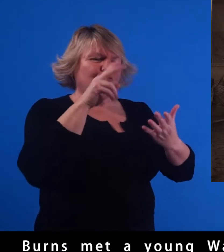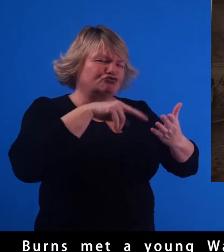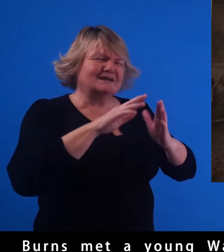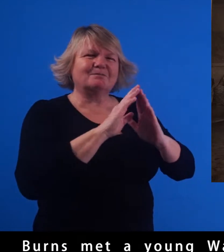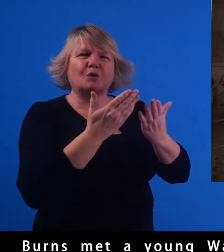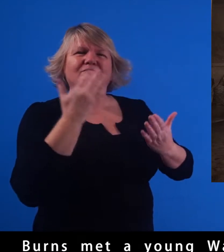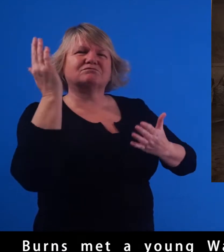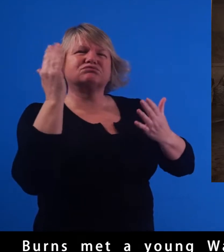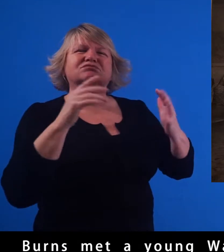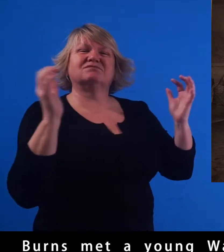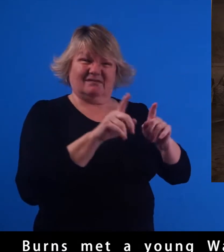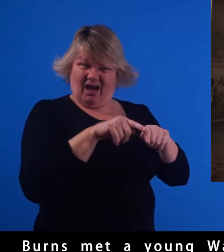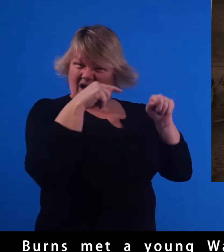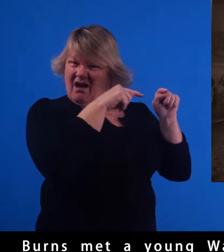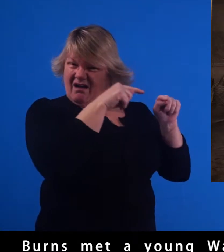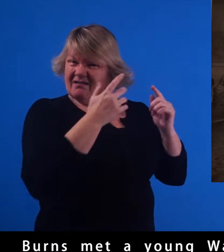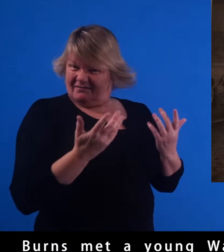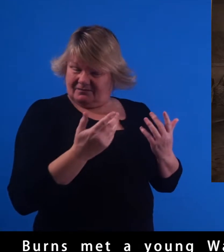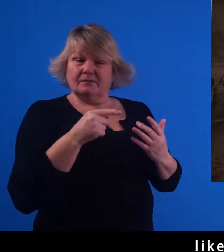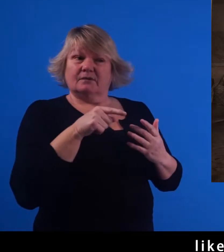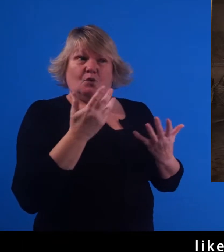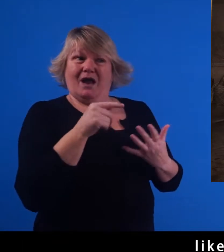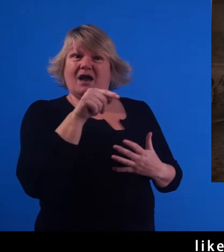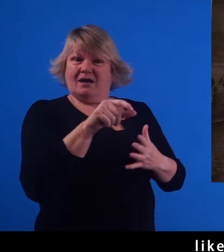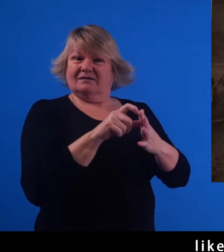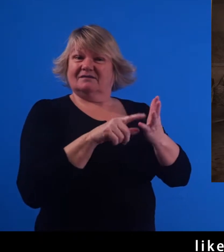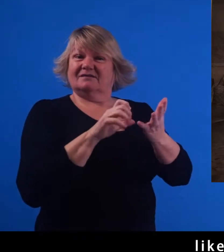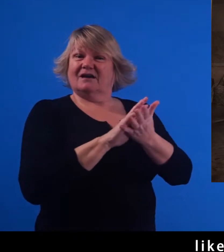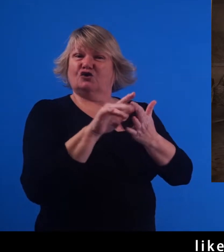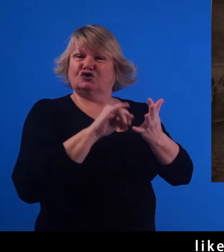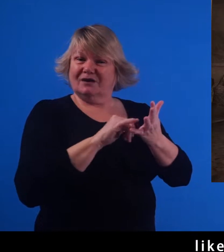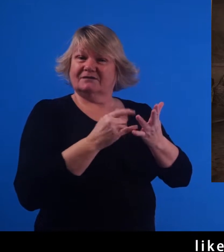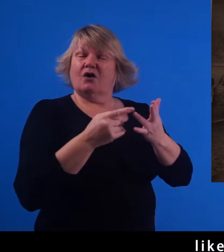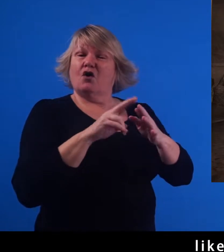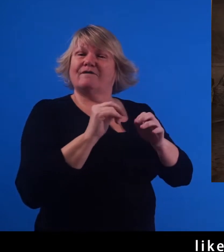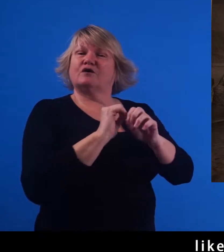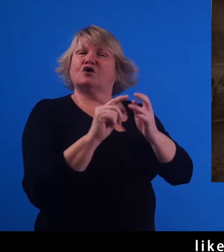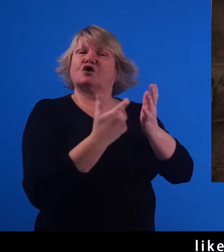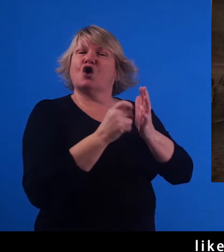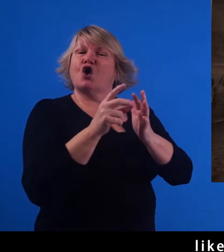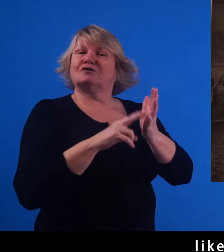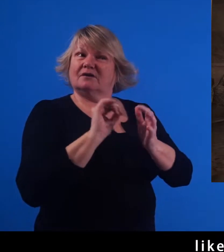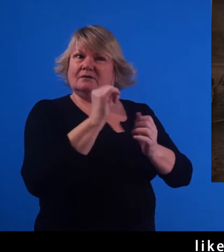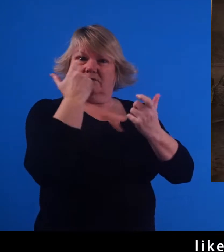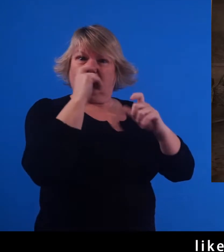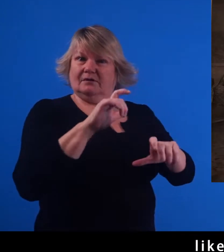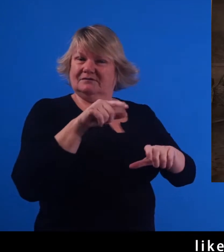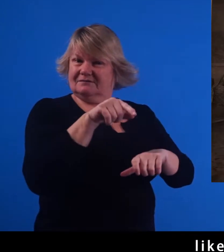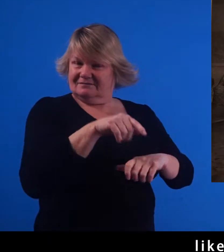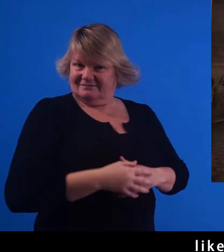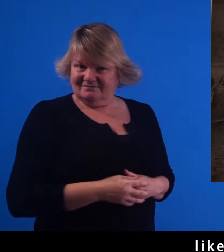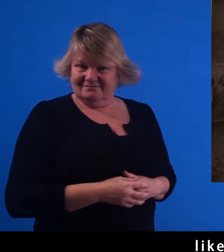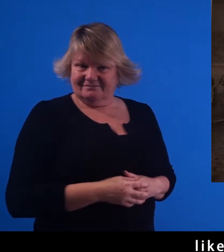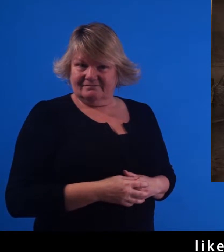and at literary gatherings, like this one, at the Duchess of Gordon's residence.